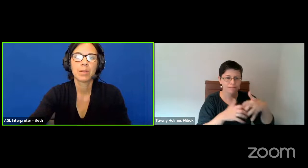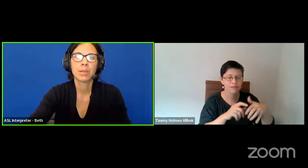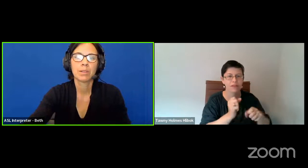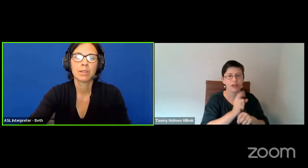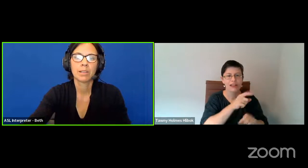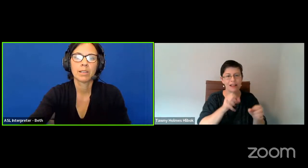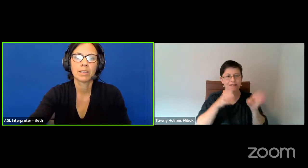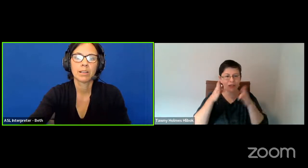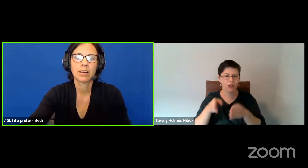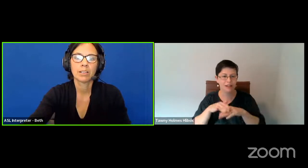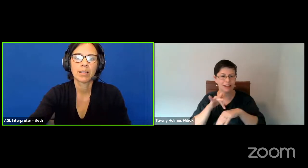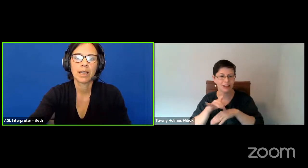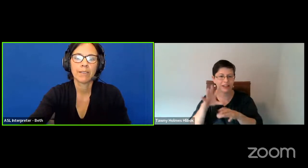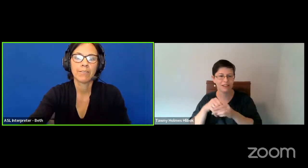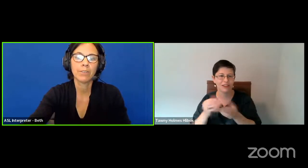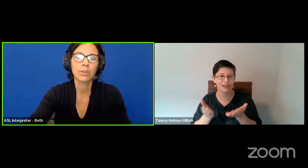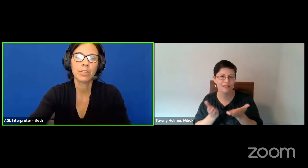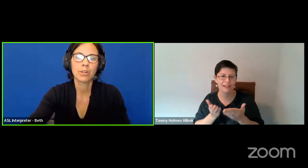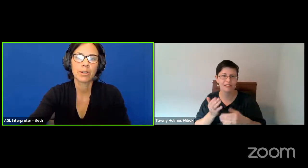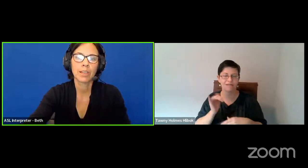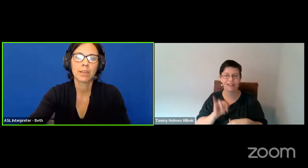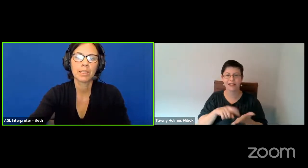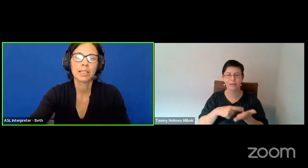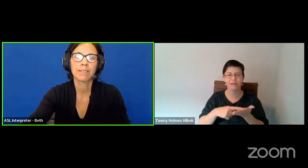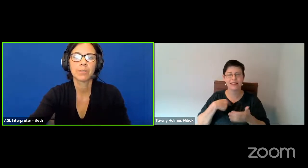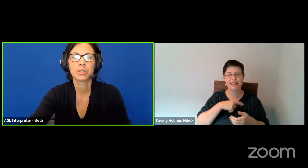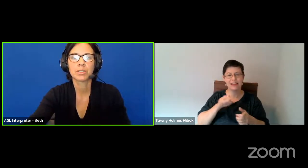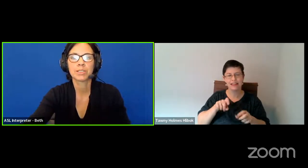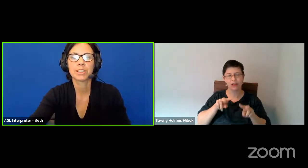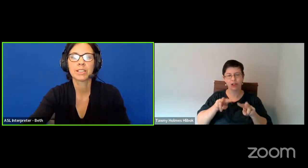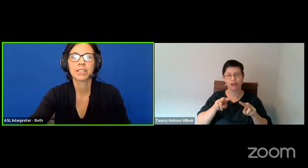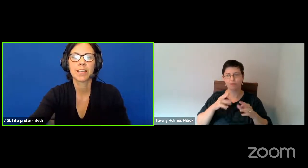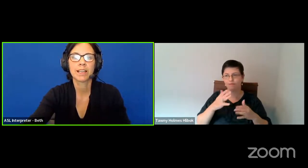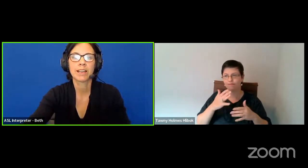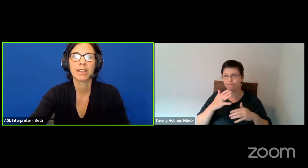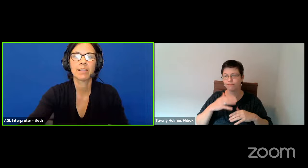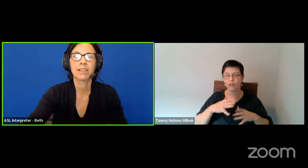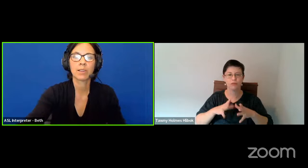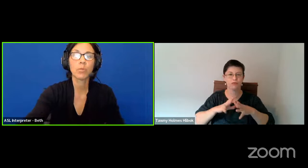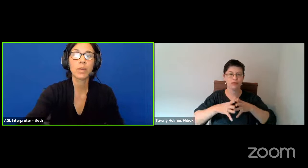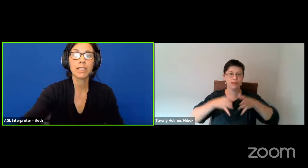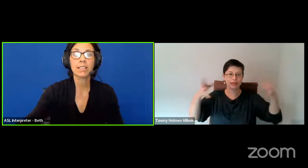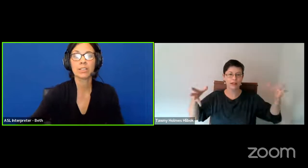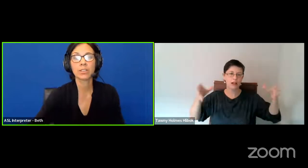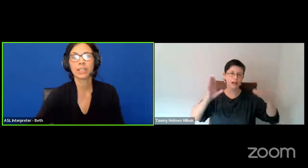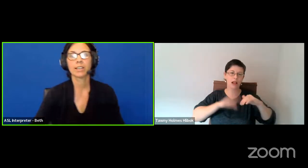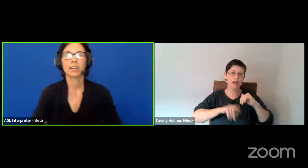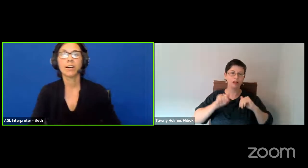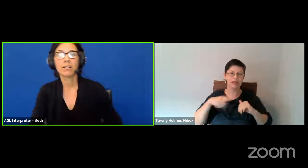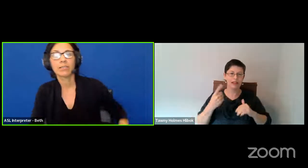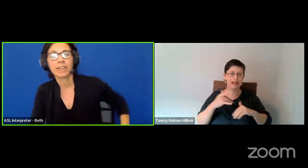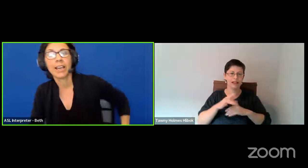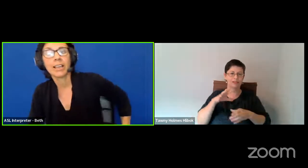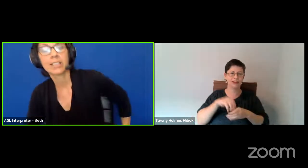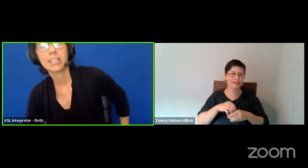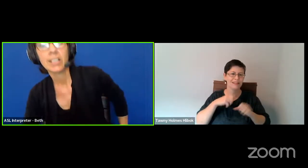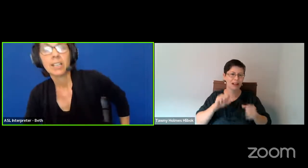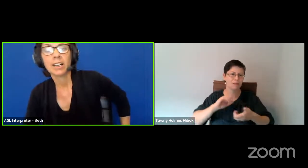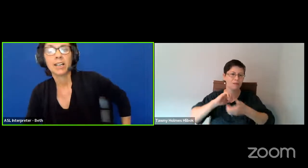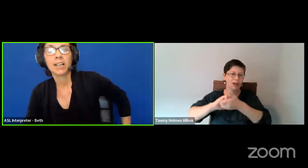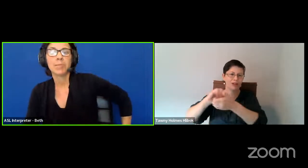if people aren't having food, are they able to get food services and that kind of thing? Like, we need to look at all of